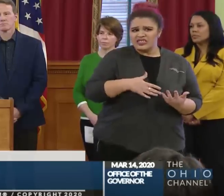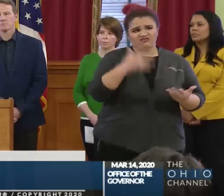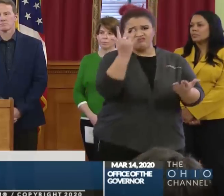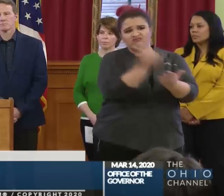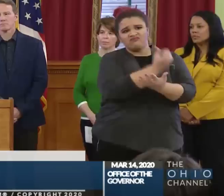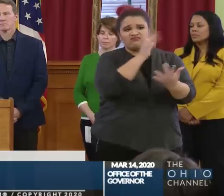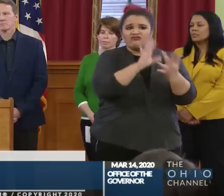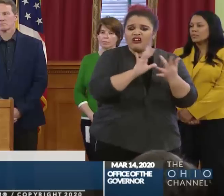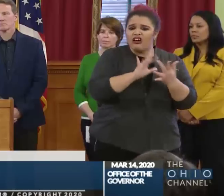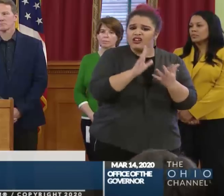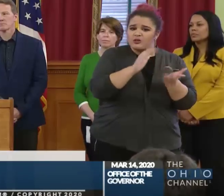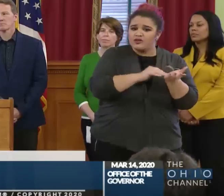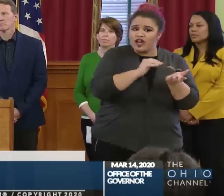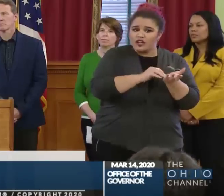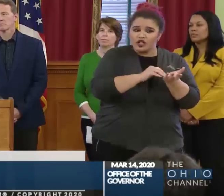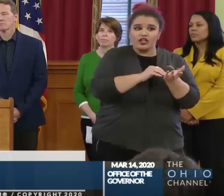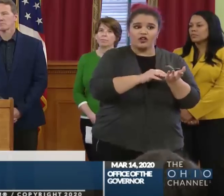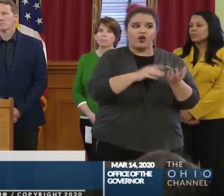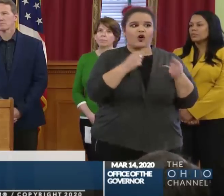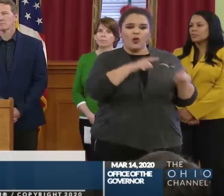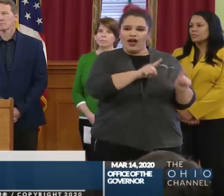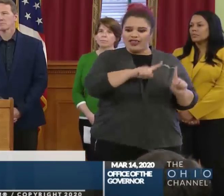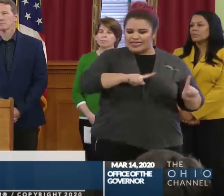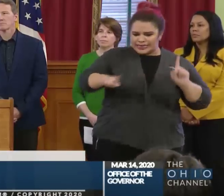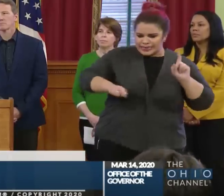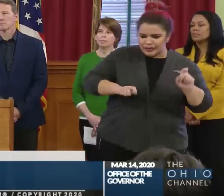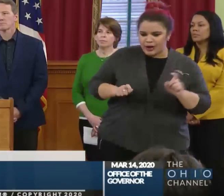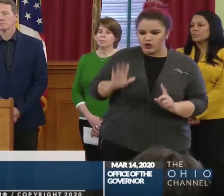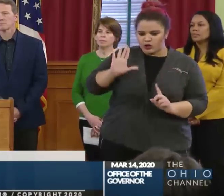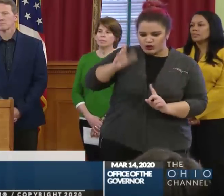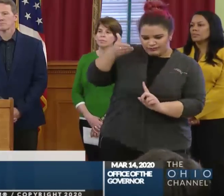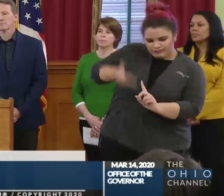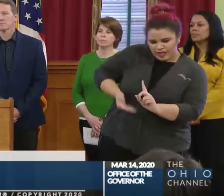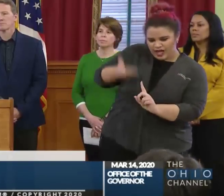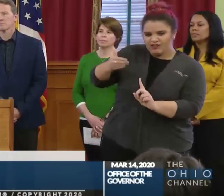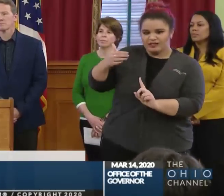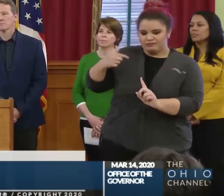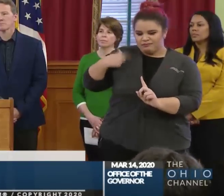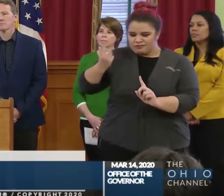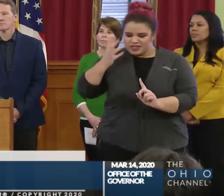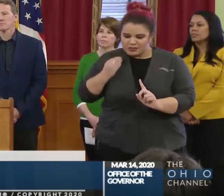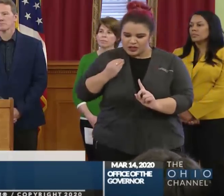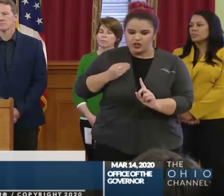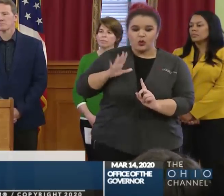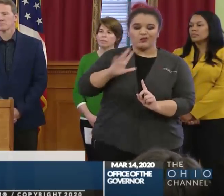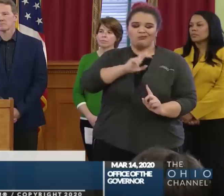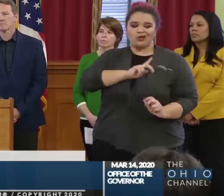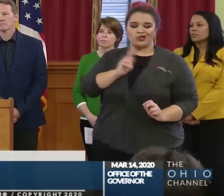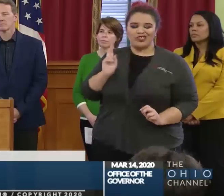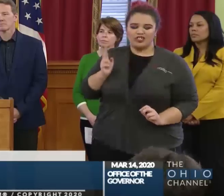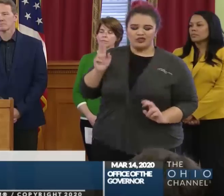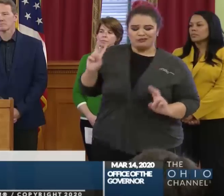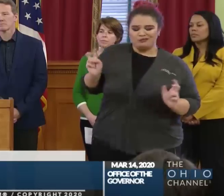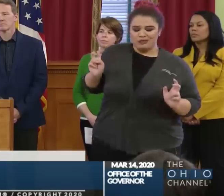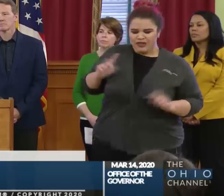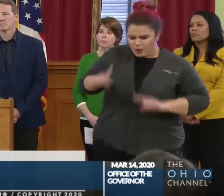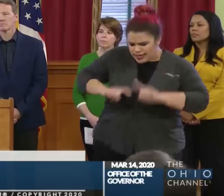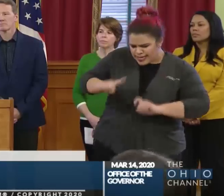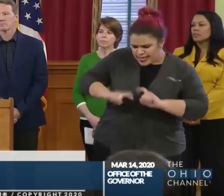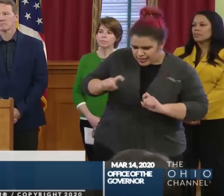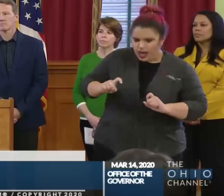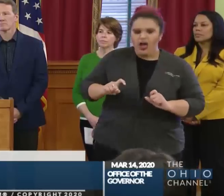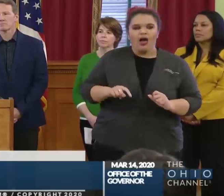differently as they do this history. And if you're feeling a rapid change, so, you know, you're going to have some cough.